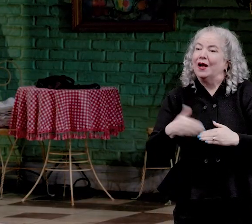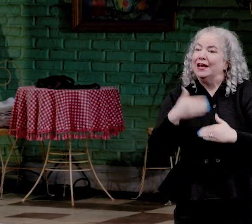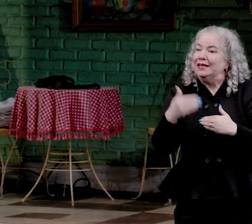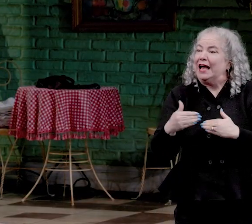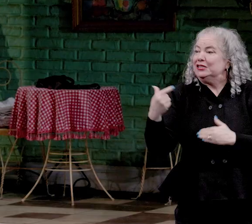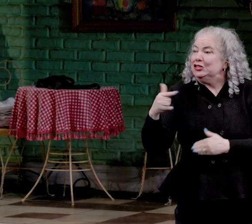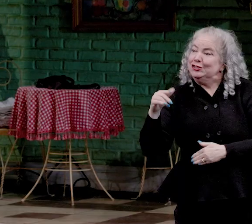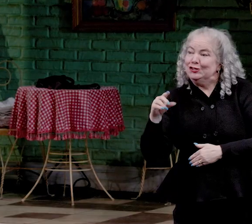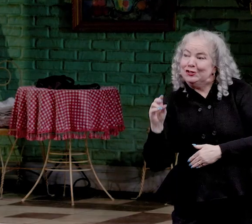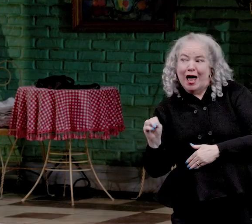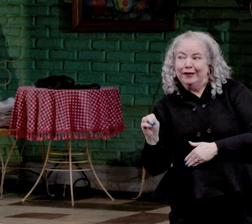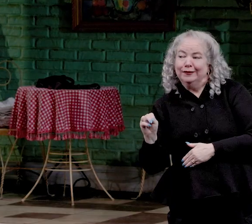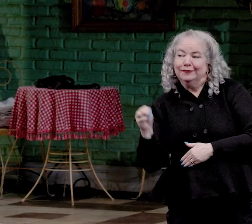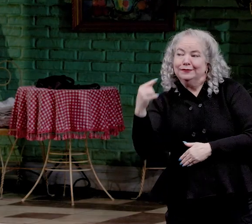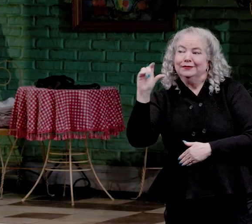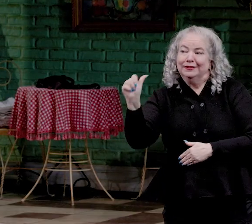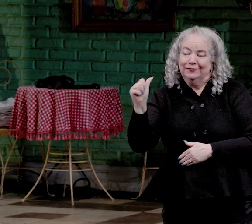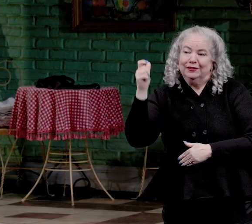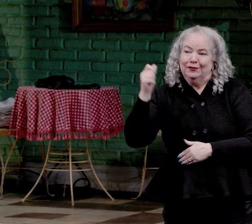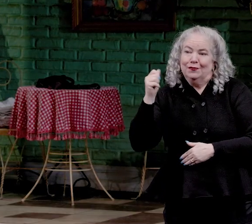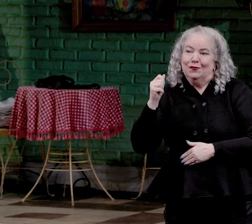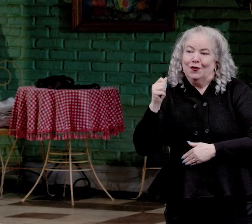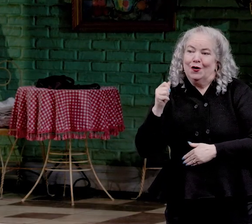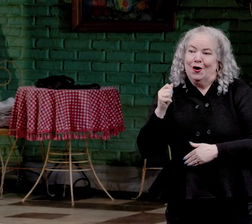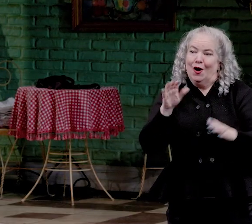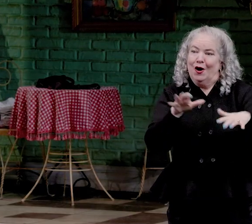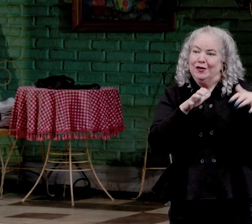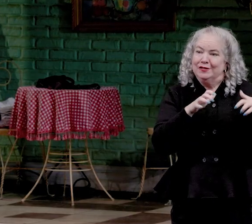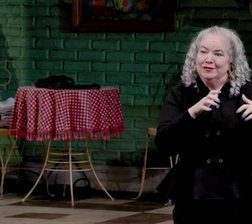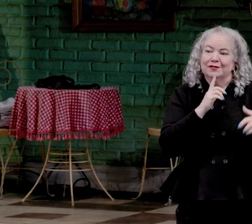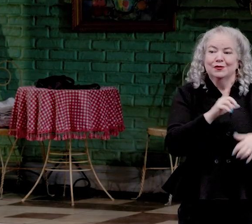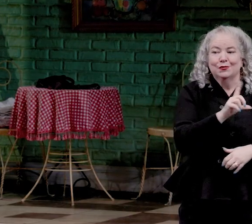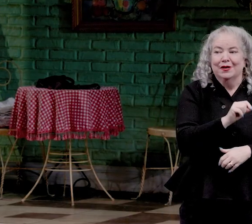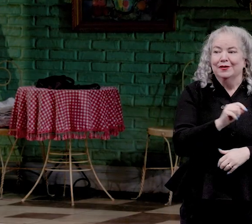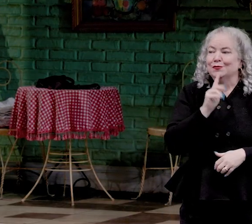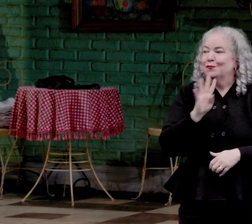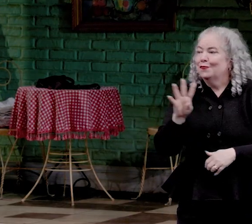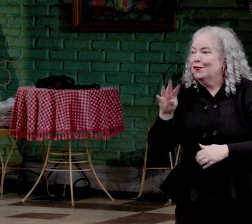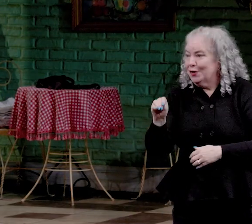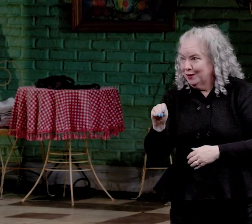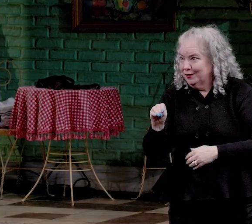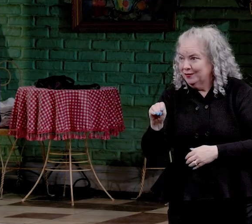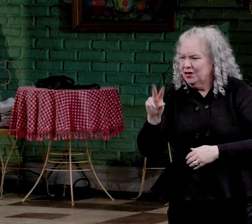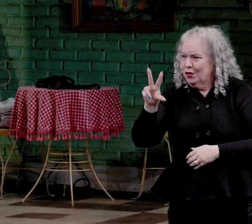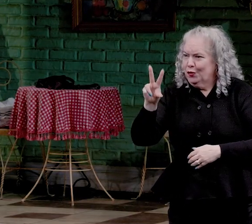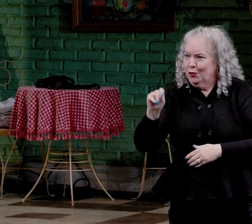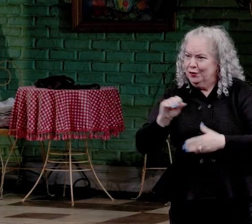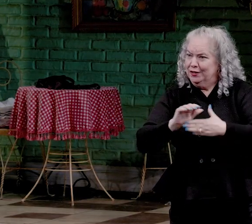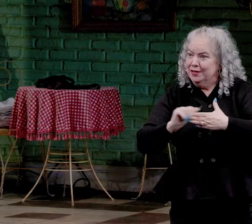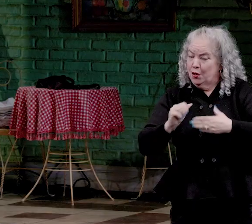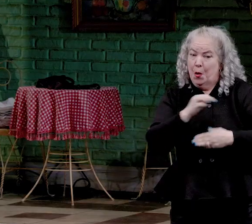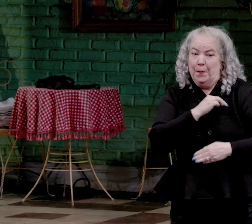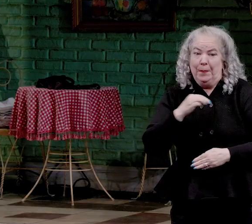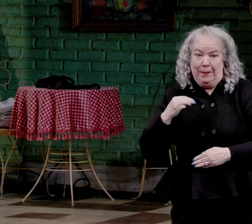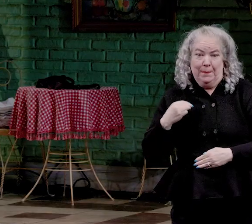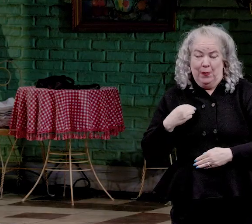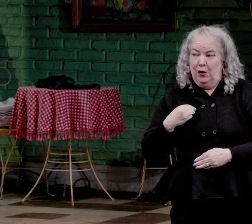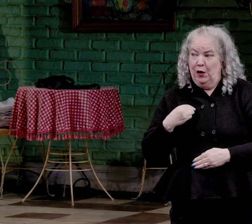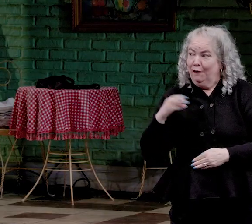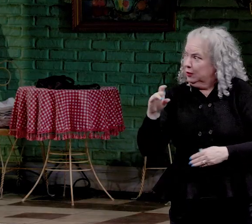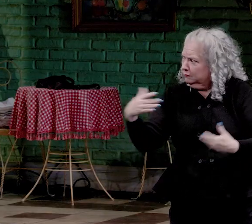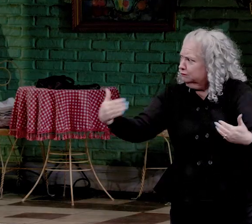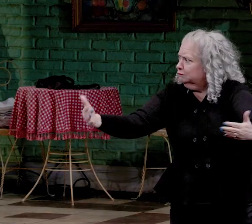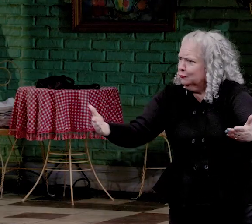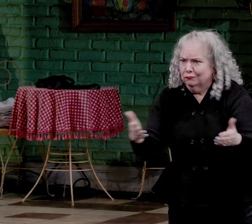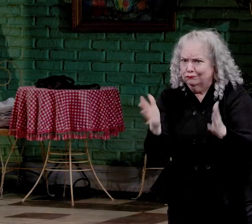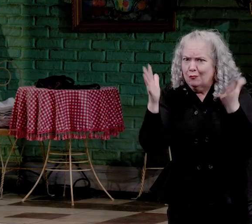Geva membership for audiences aged 20 to 40. This is a $30 membership fee, which, yeah, it's